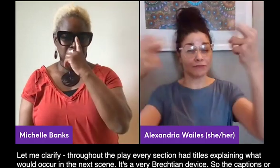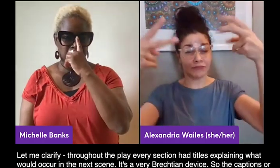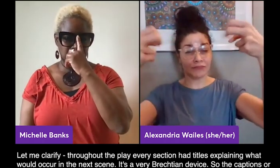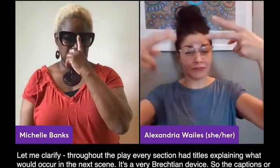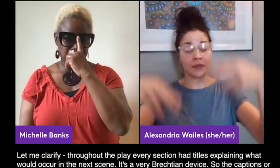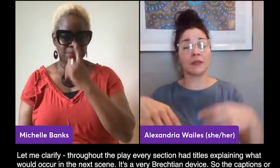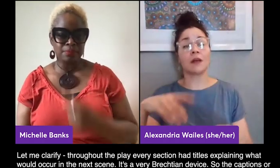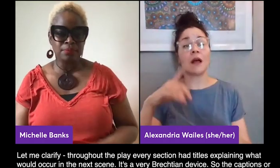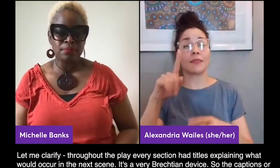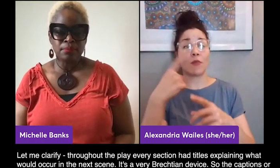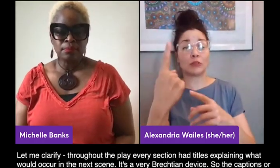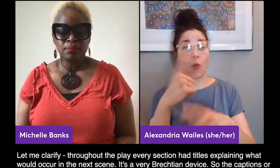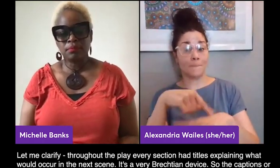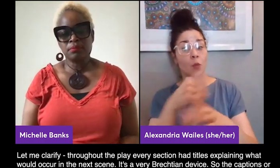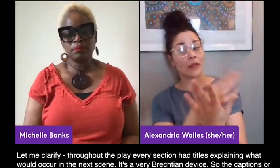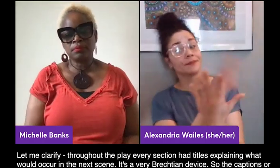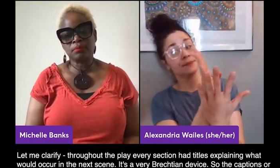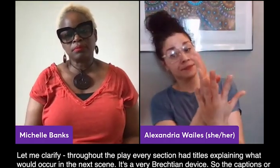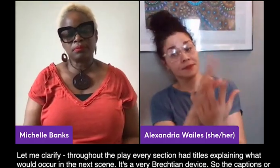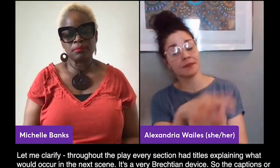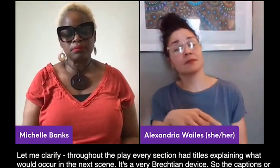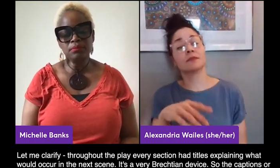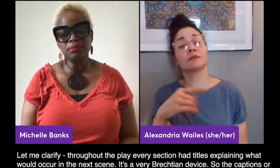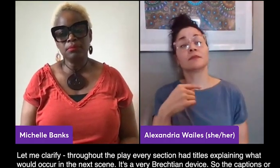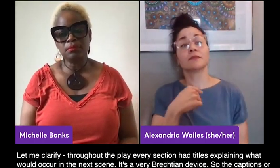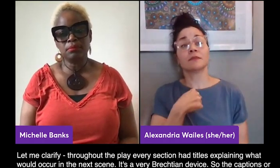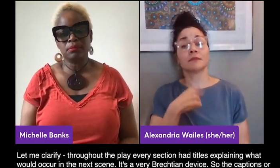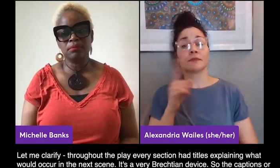So the captions or titles would appear,